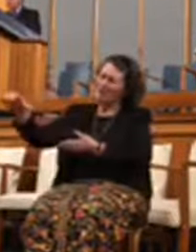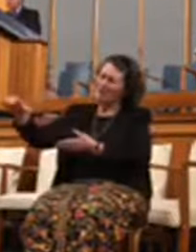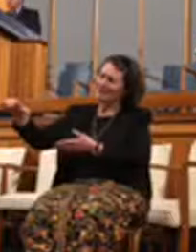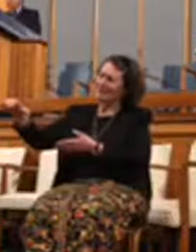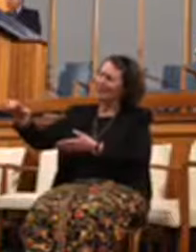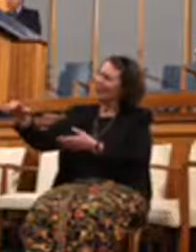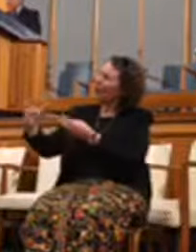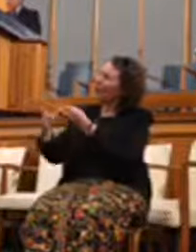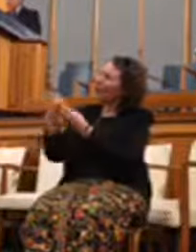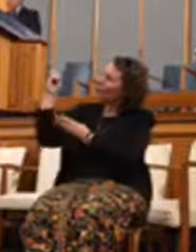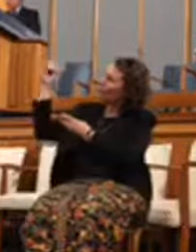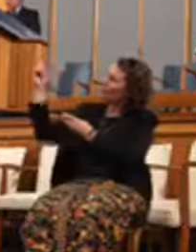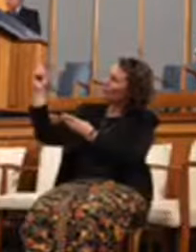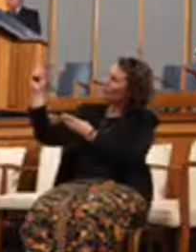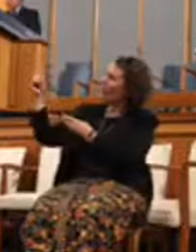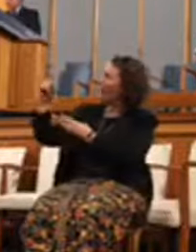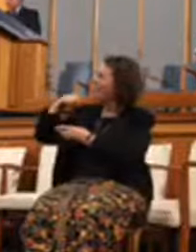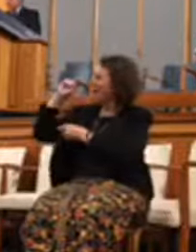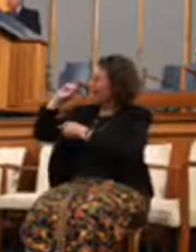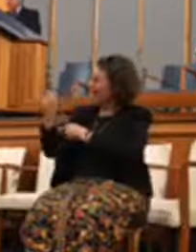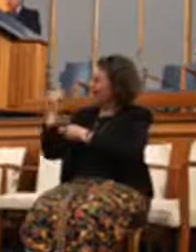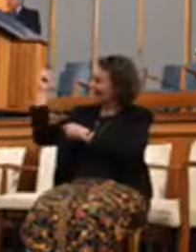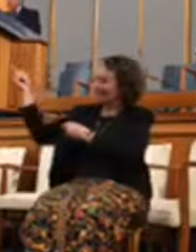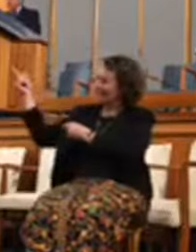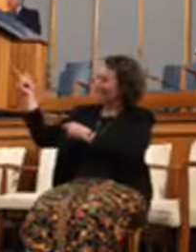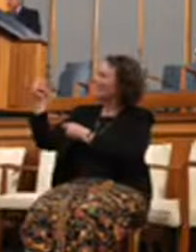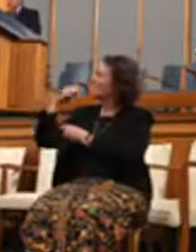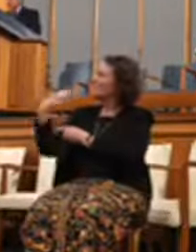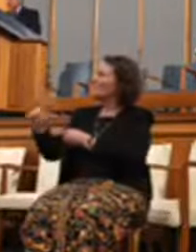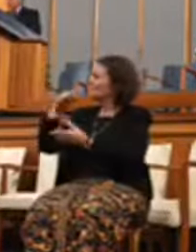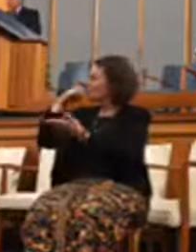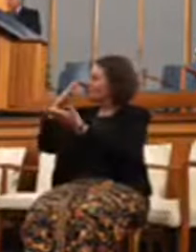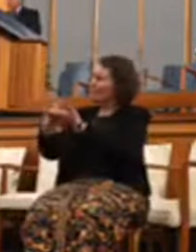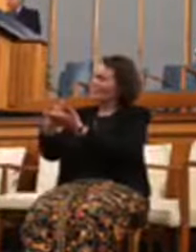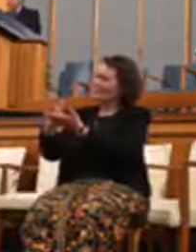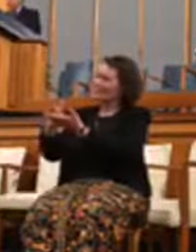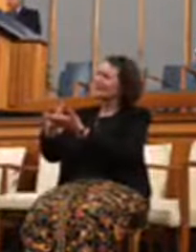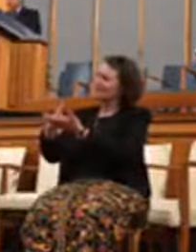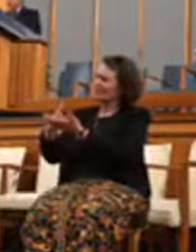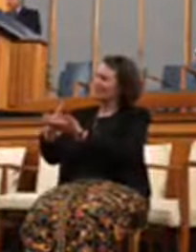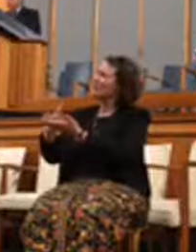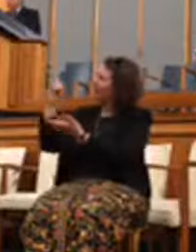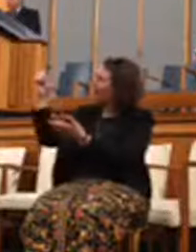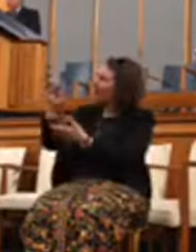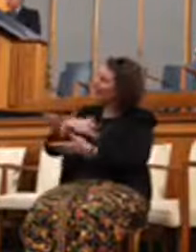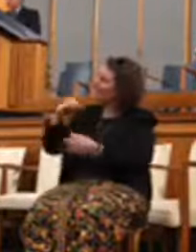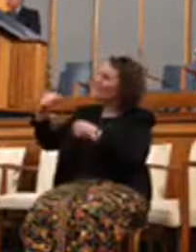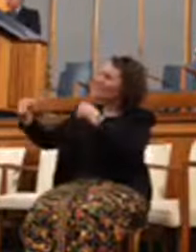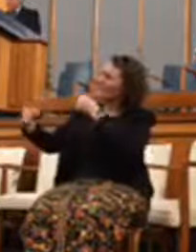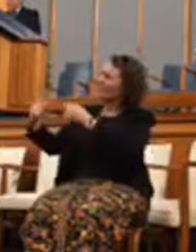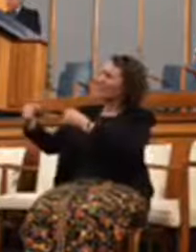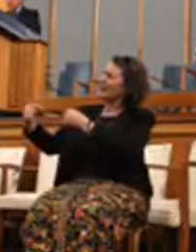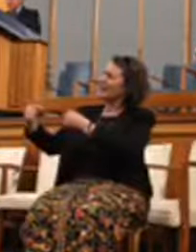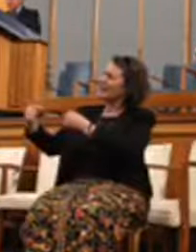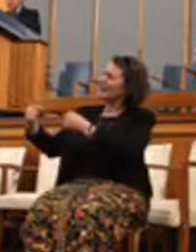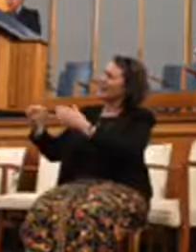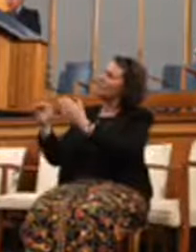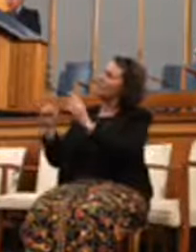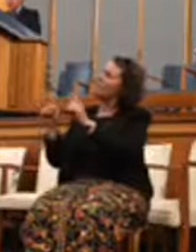lie, the God who is immortal, the God who lives forever, the God who is with us,